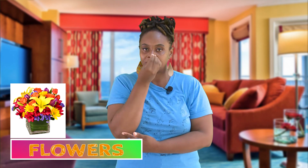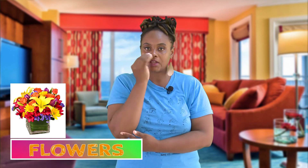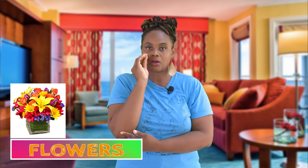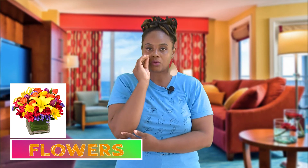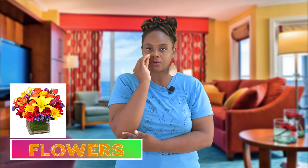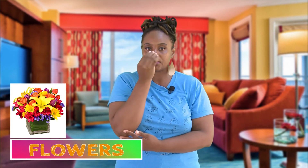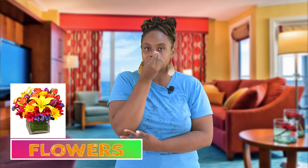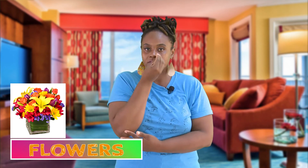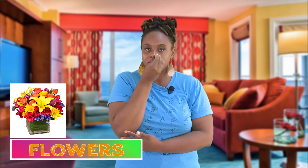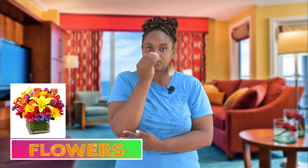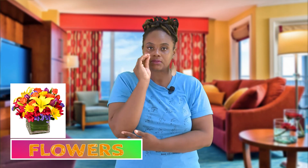flowers.